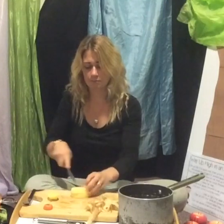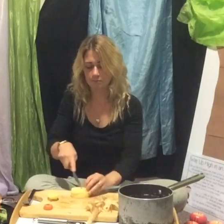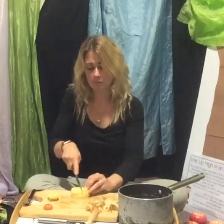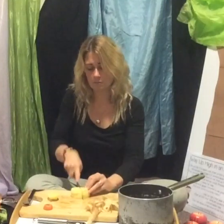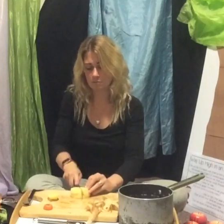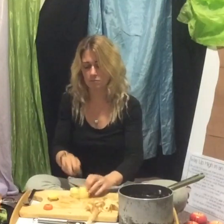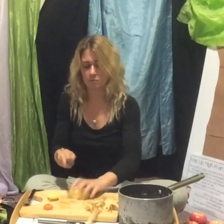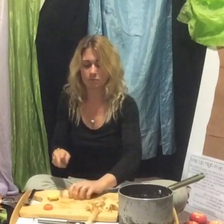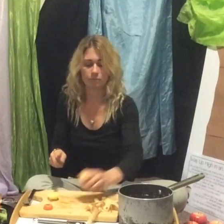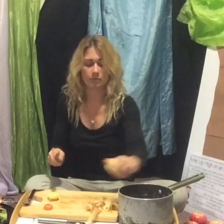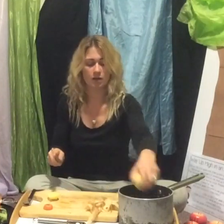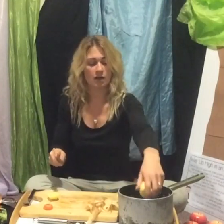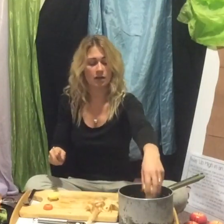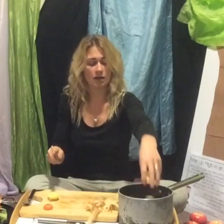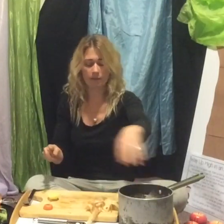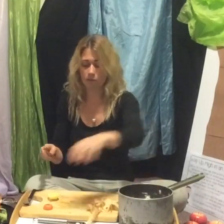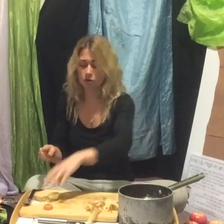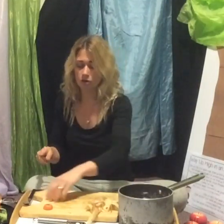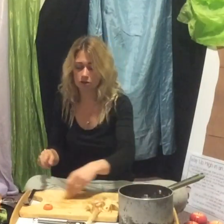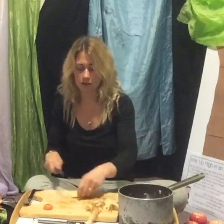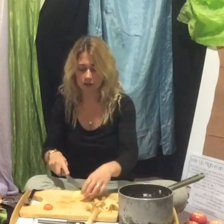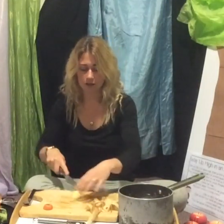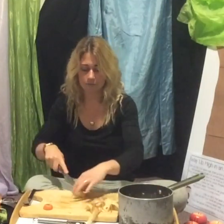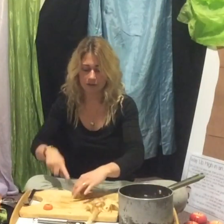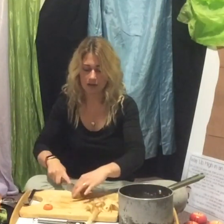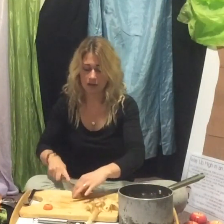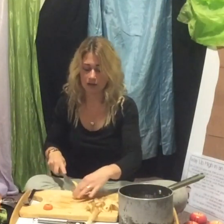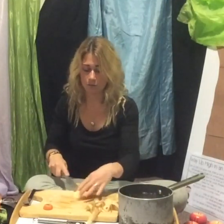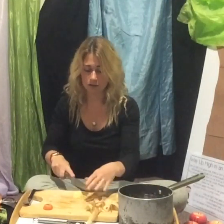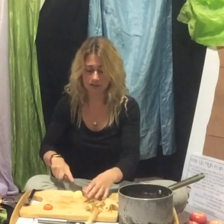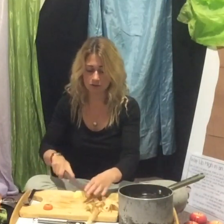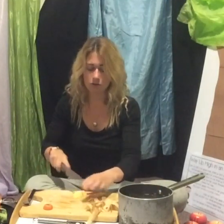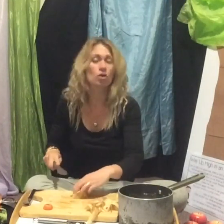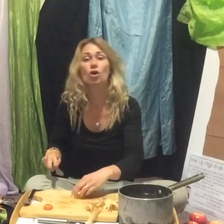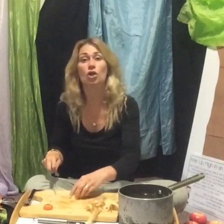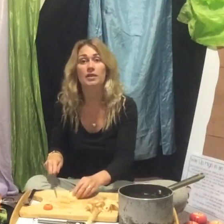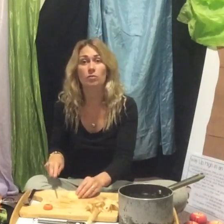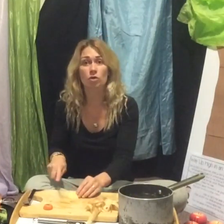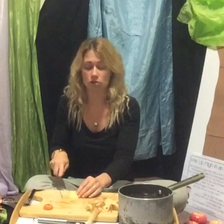Yeah, in the water, and then once it's all in the water,